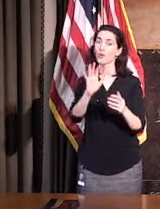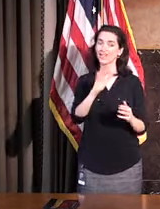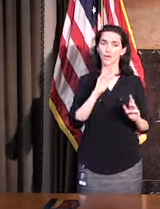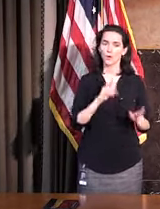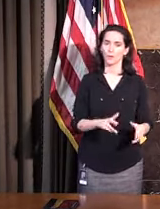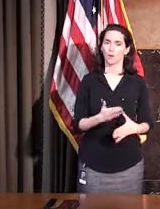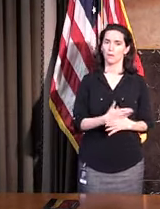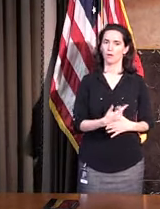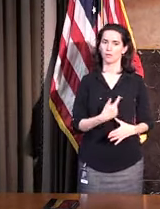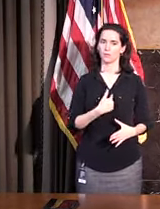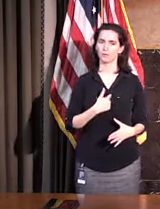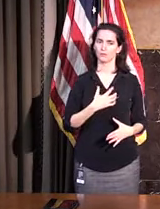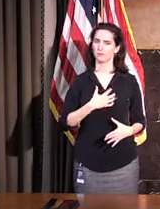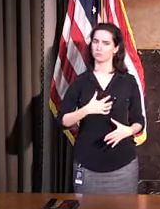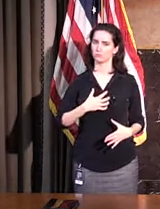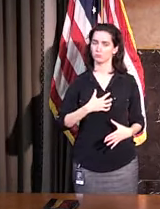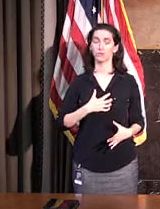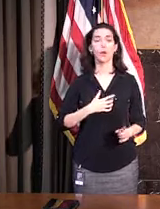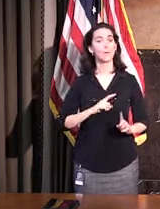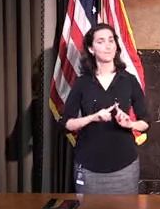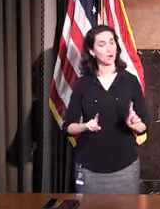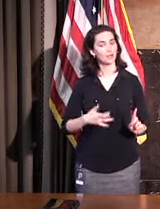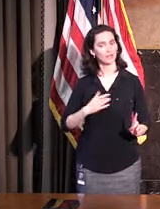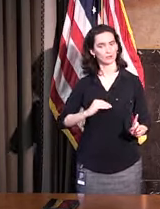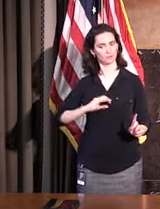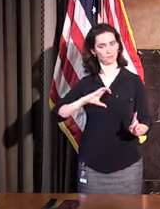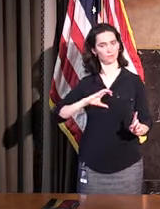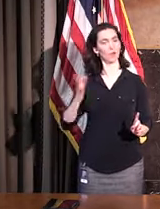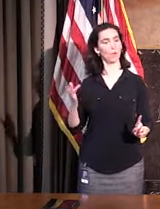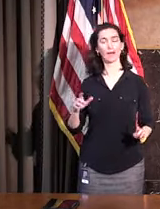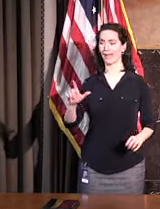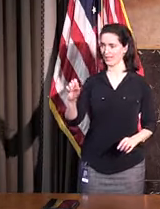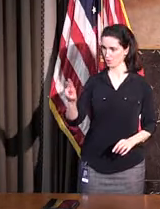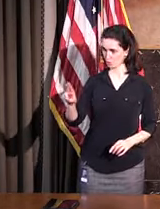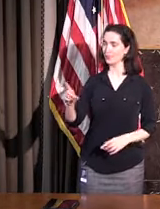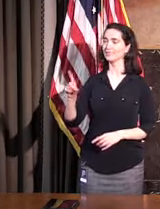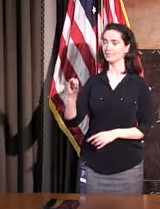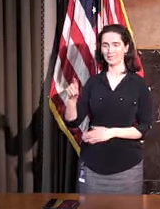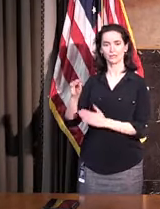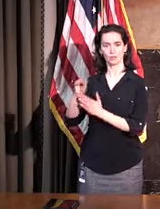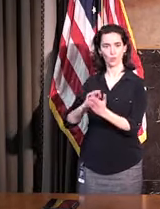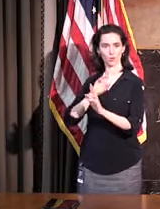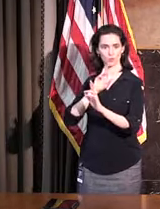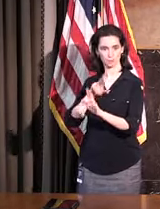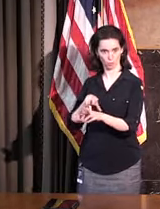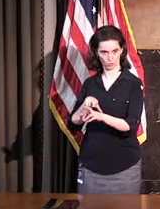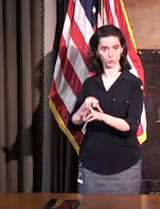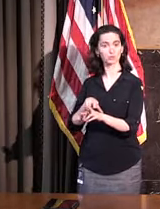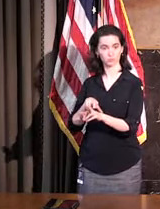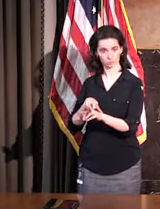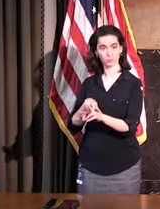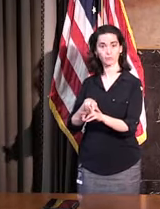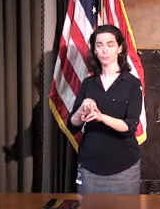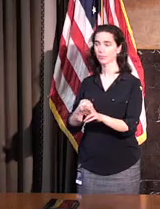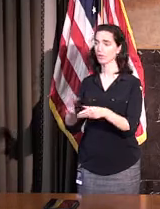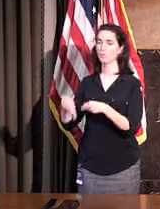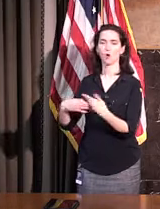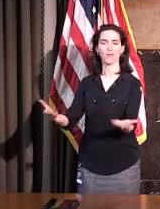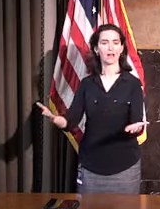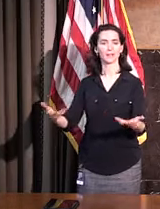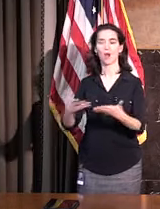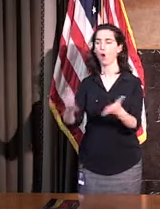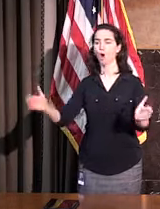very, however, gratified by the fact that LSU made the report fully available to the